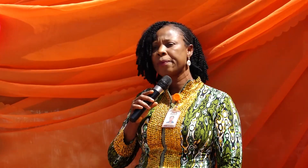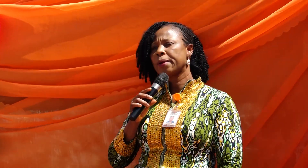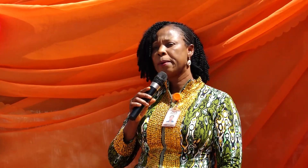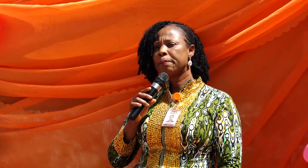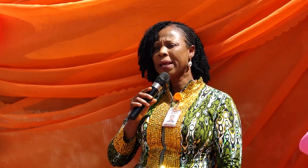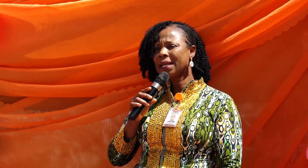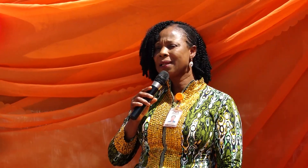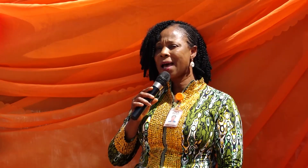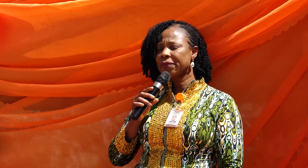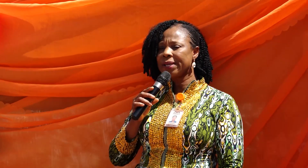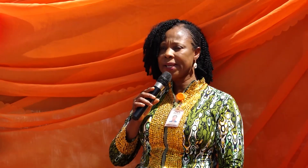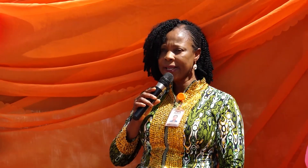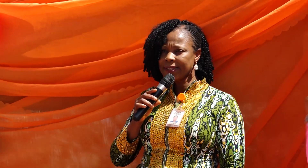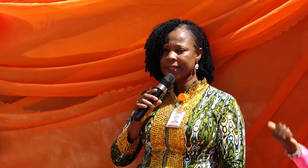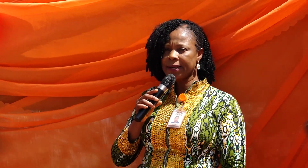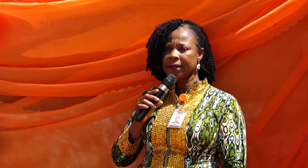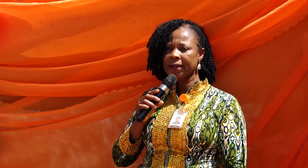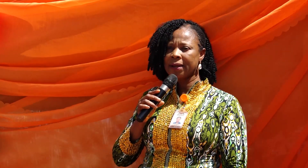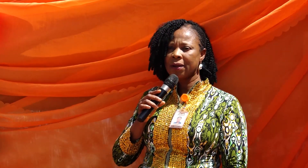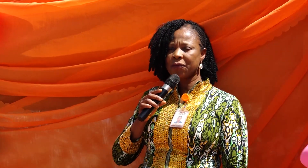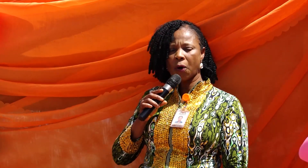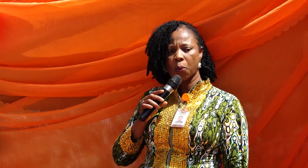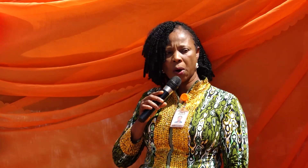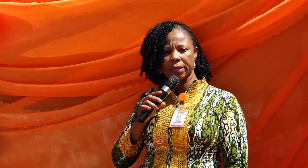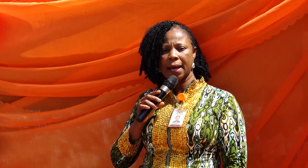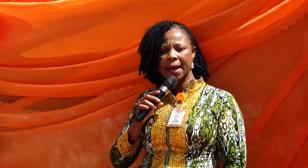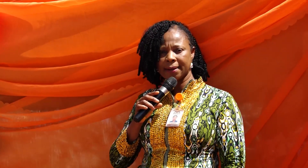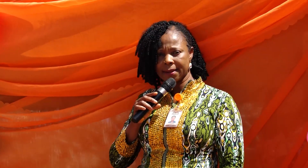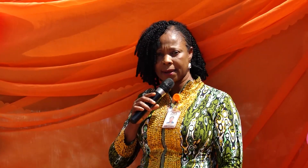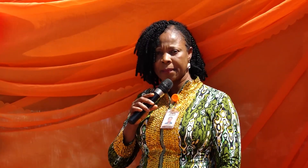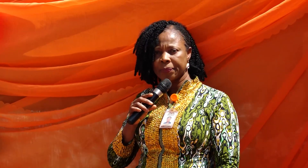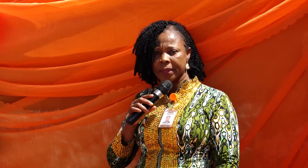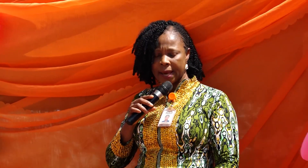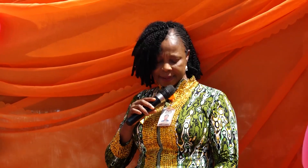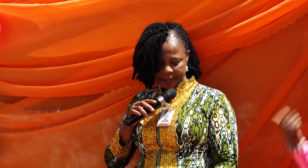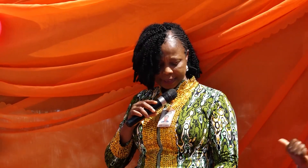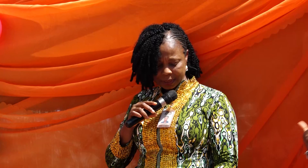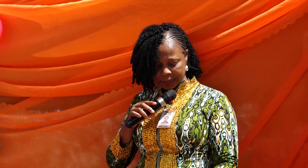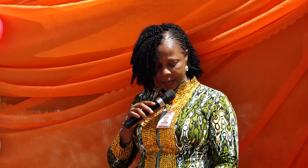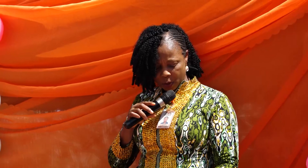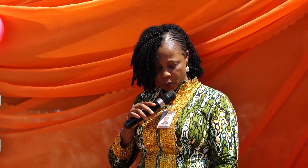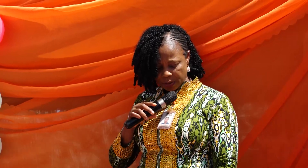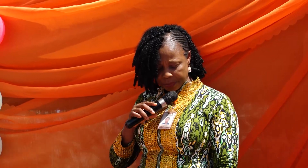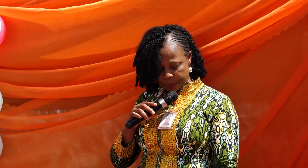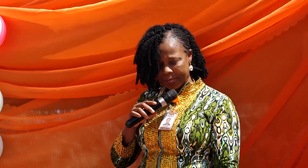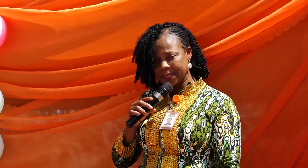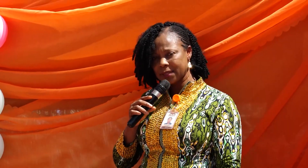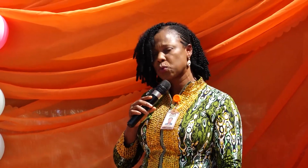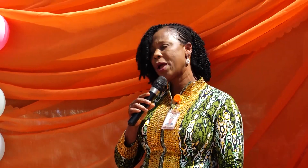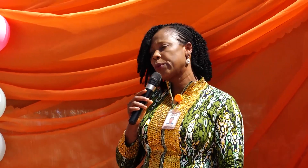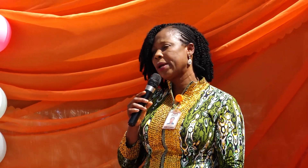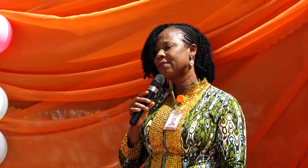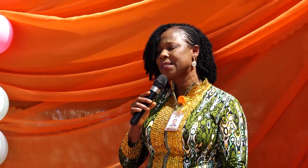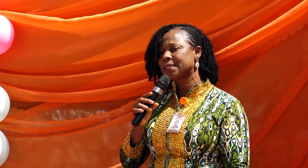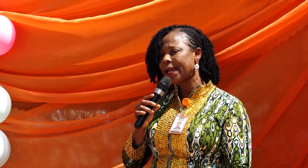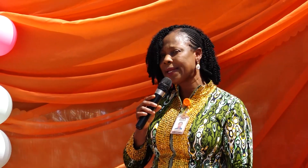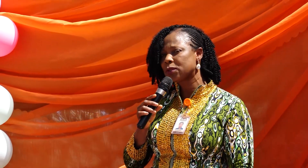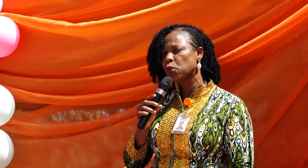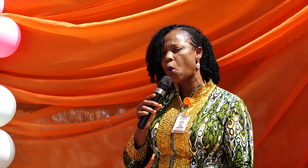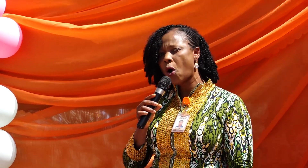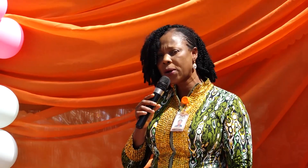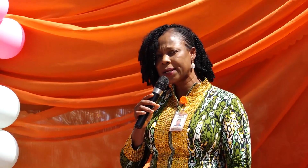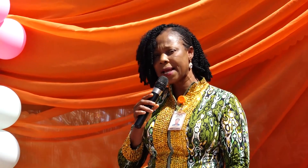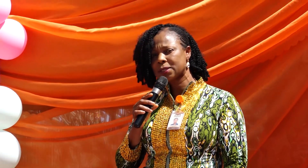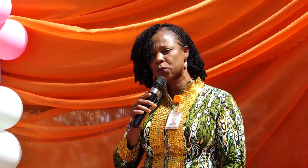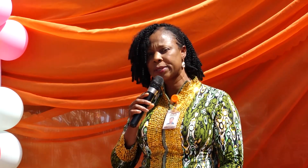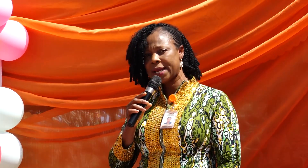another, making life easy for one another. And that is one of the reasons why we have decided